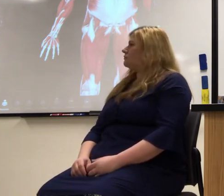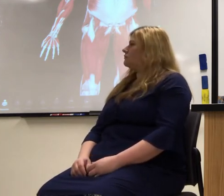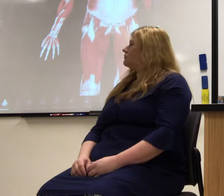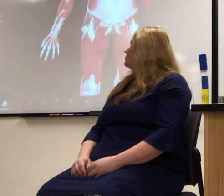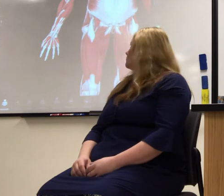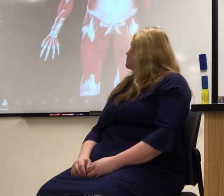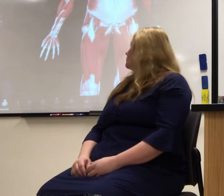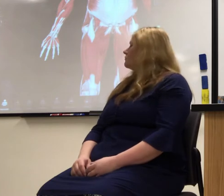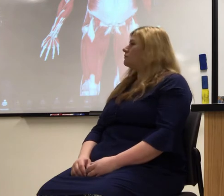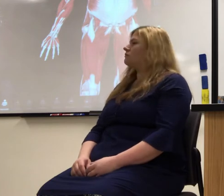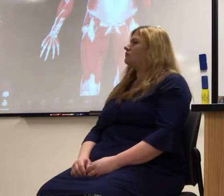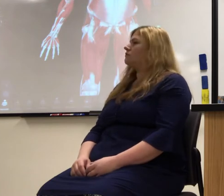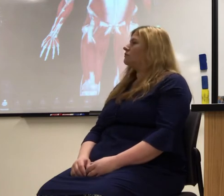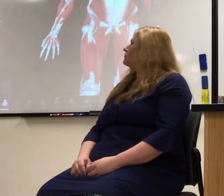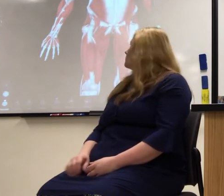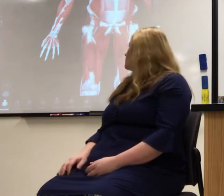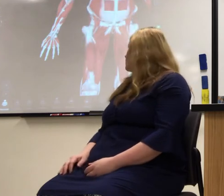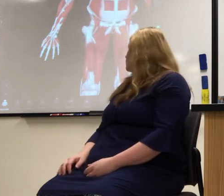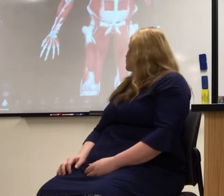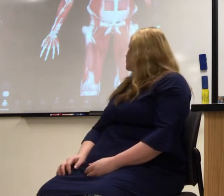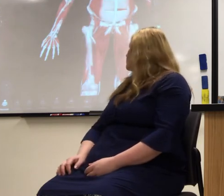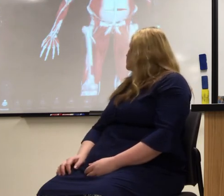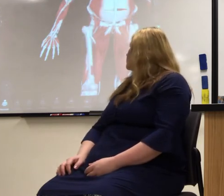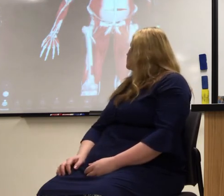Some joints I haven't mentioned yet.